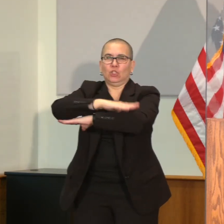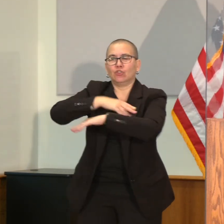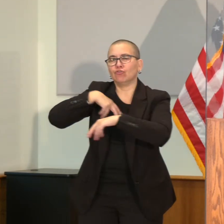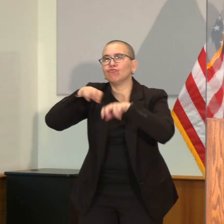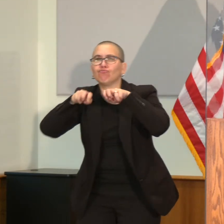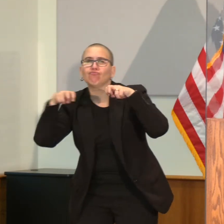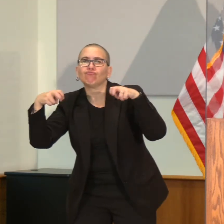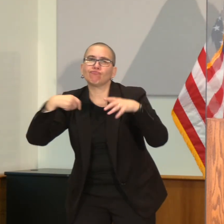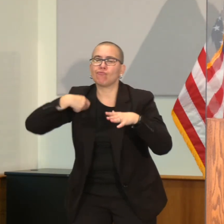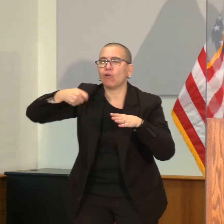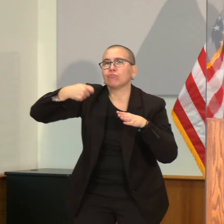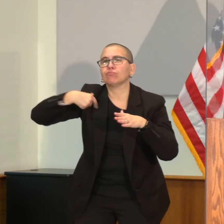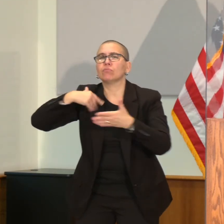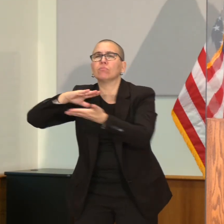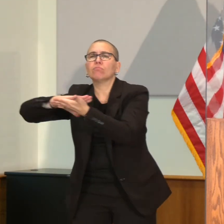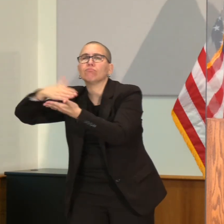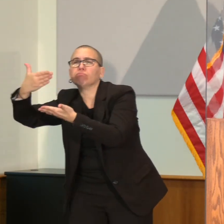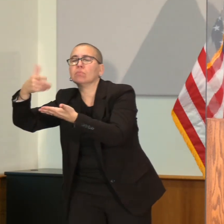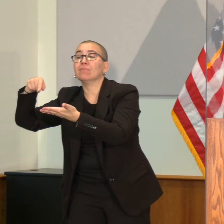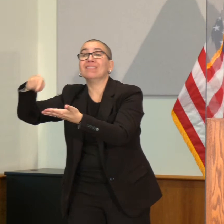distance learning, doing math.